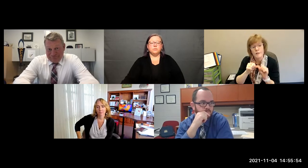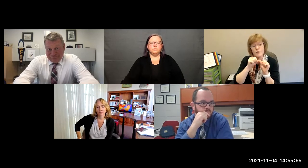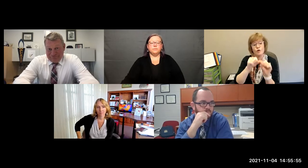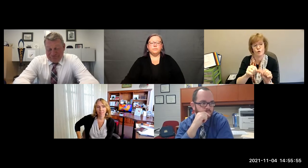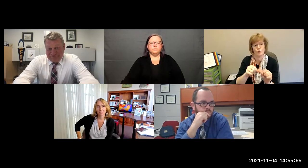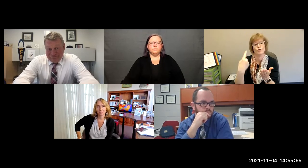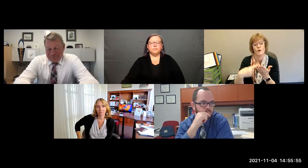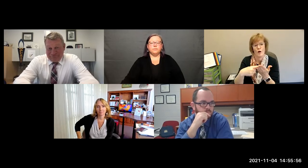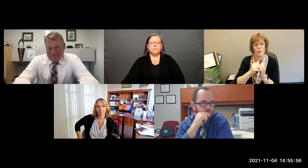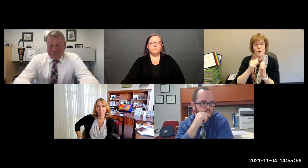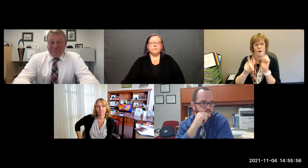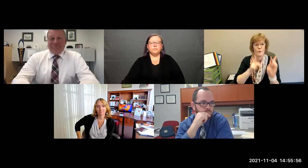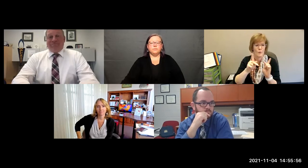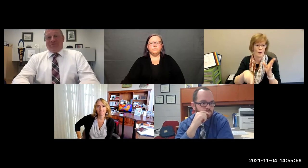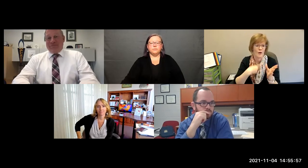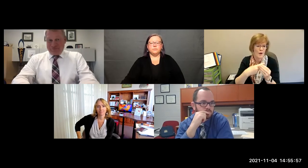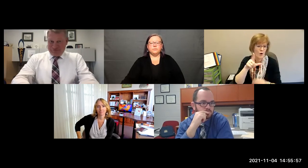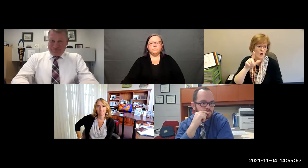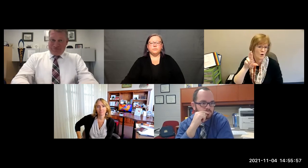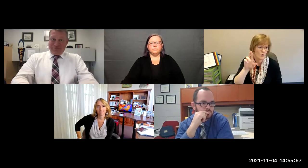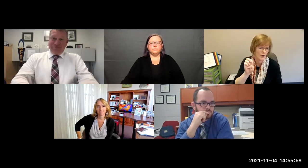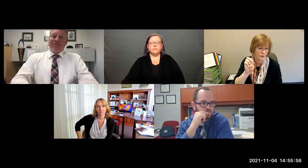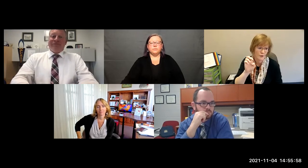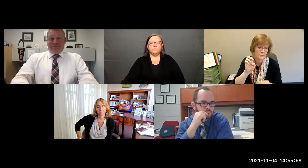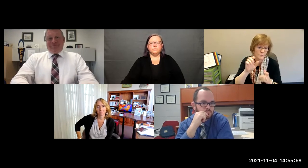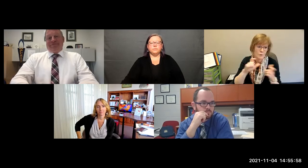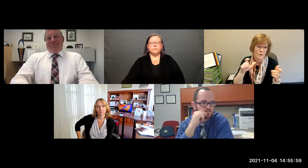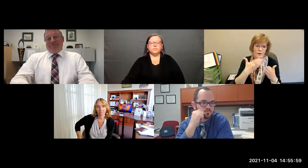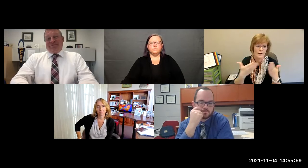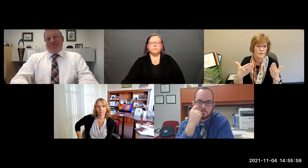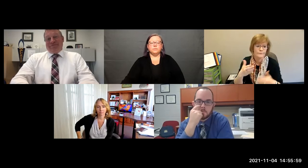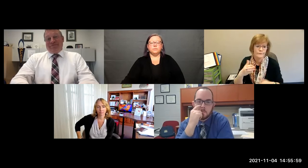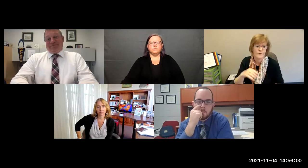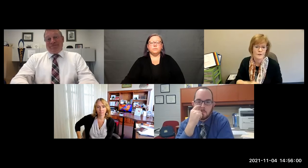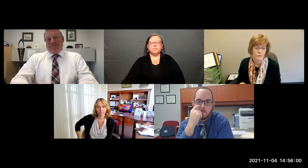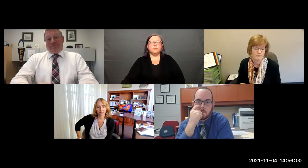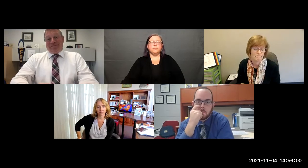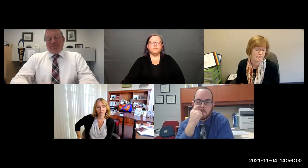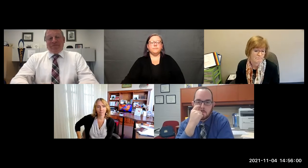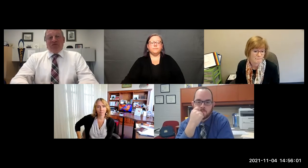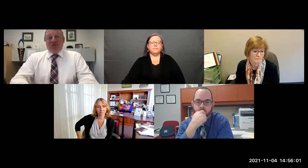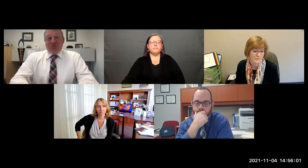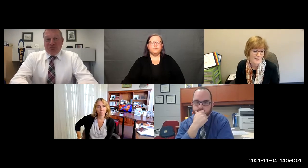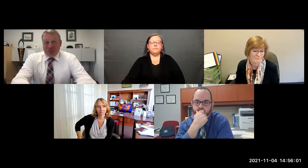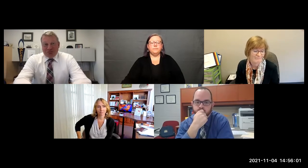overnight. It is going to be ongoing conversations with people about the LRE. So that's one of the things to be aware